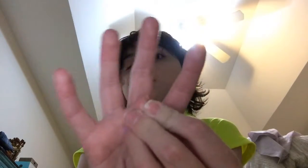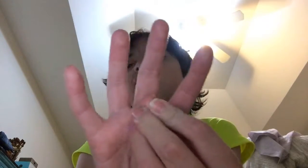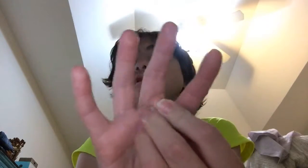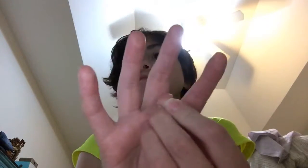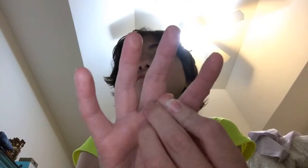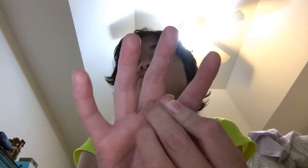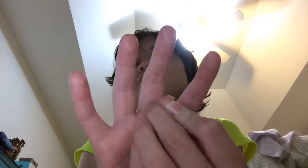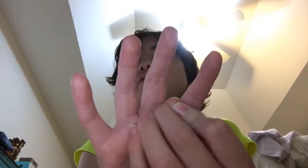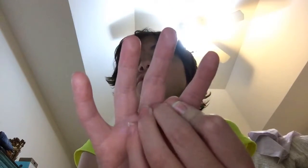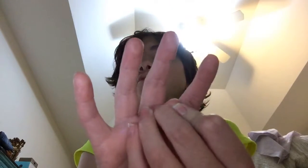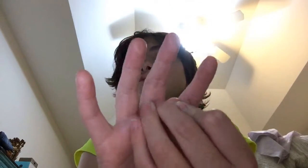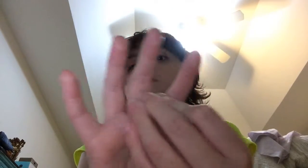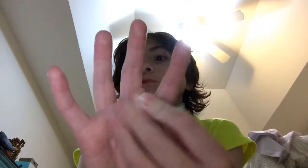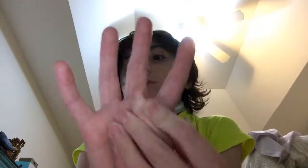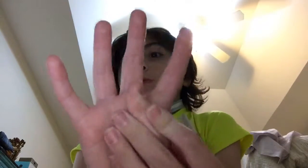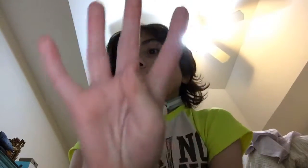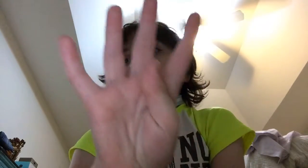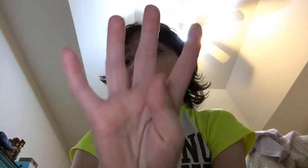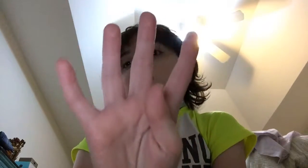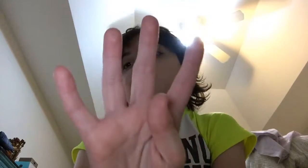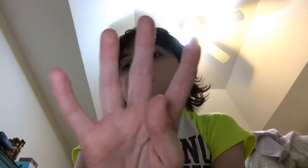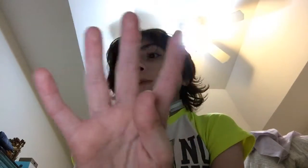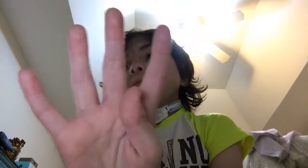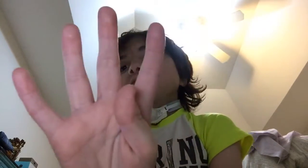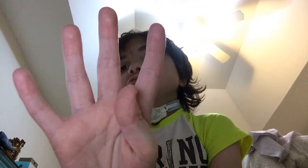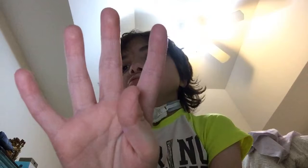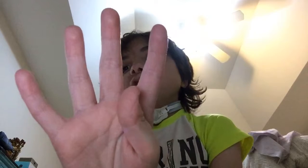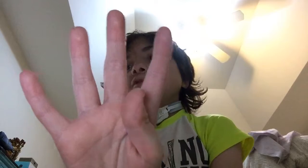like in between like that and then just